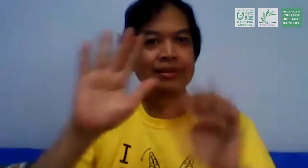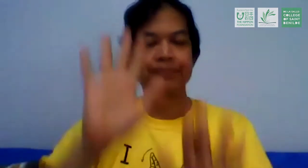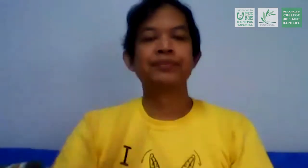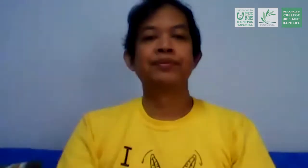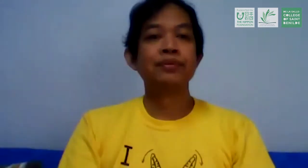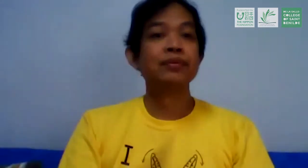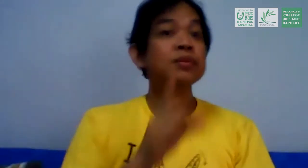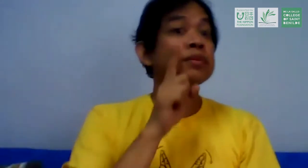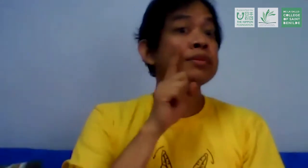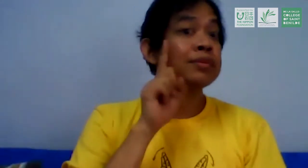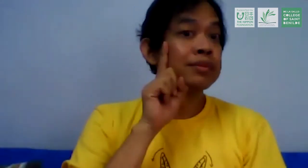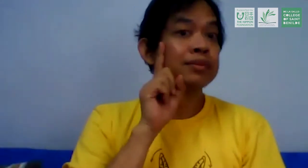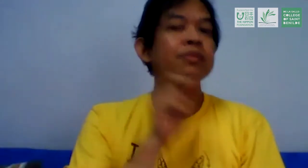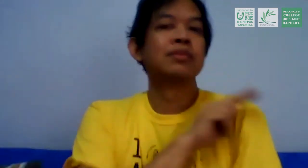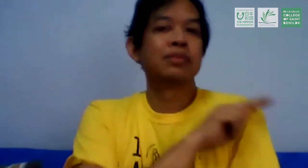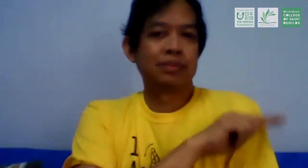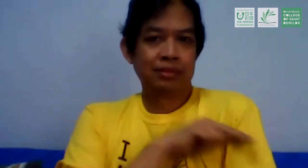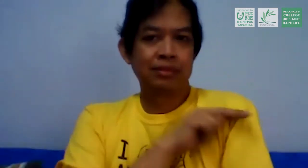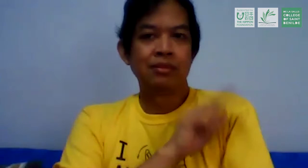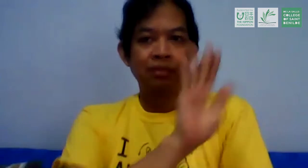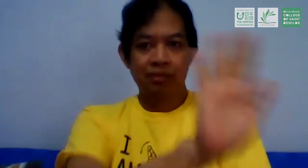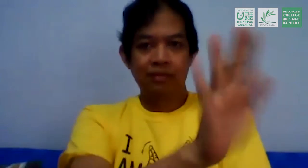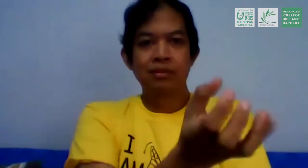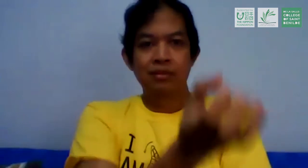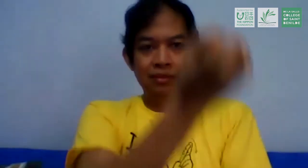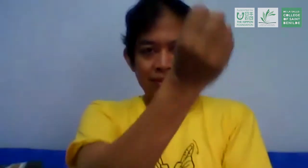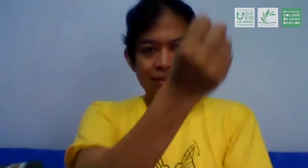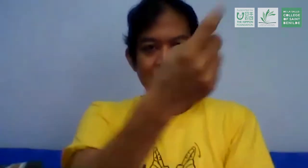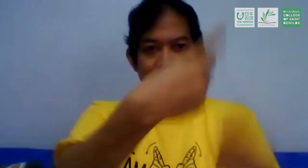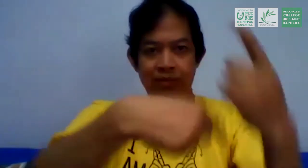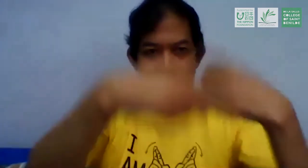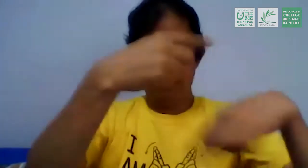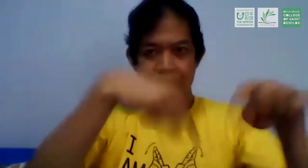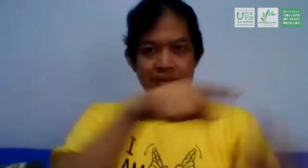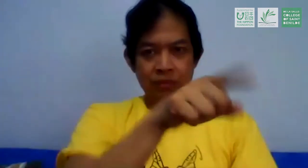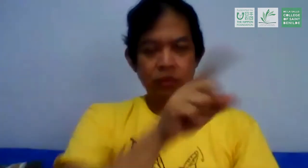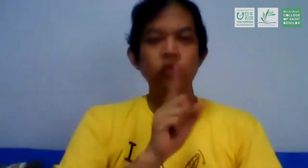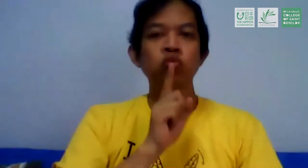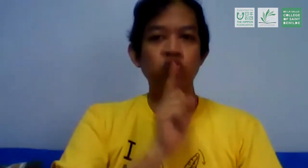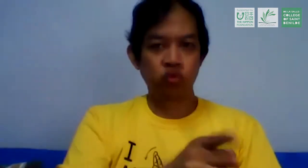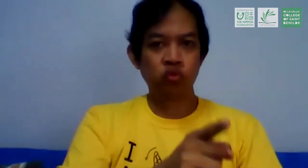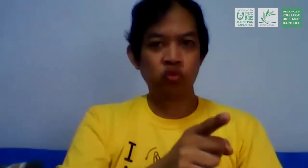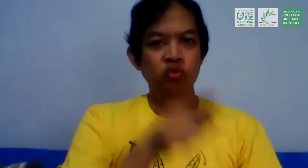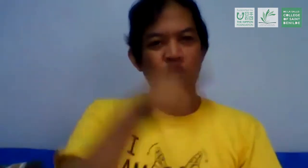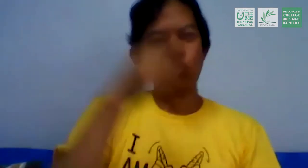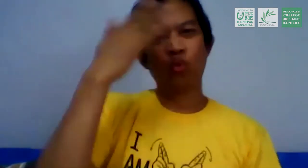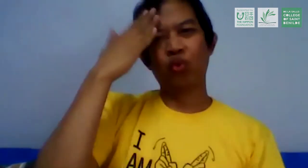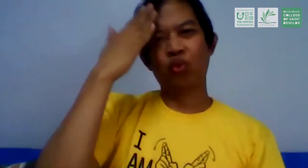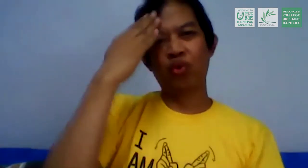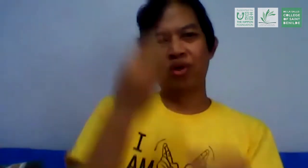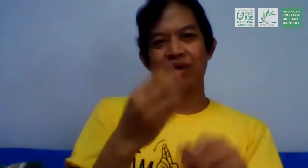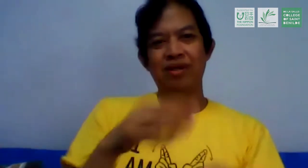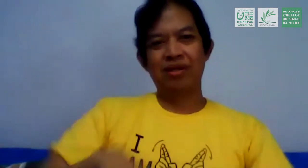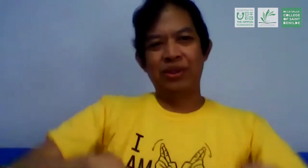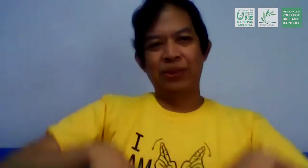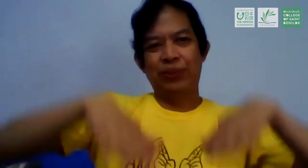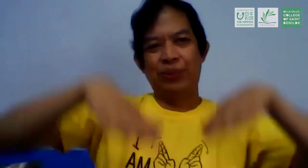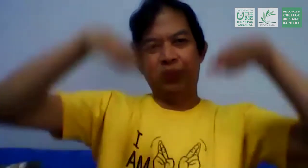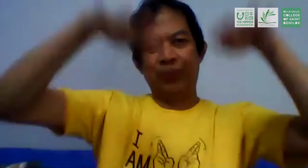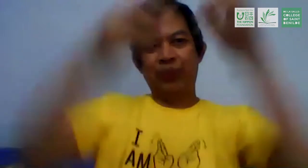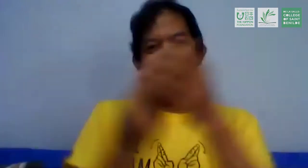So yeah, we have to distinctly separate deaf students and hearing students, because